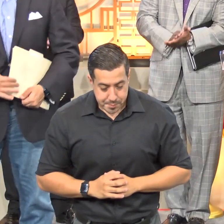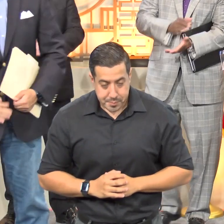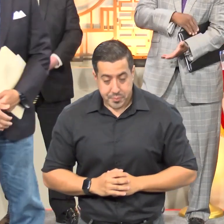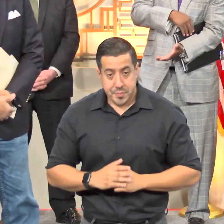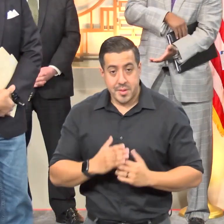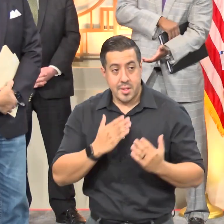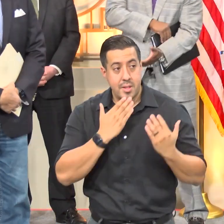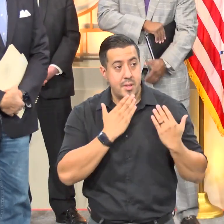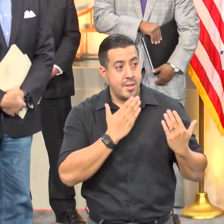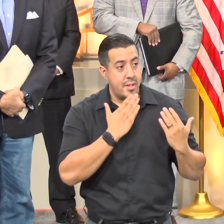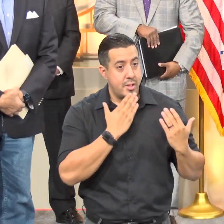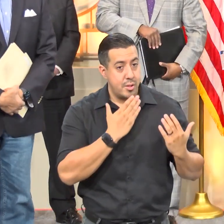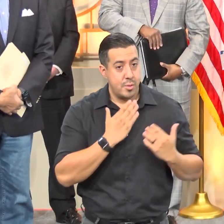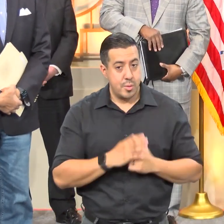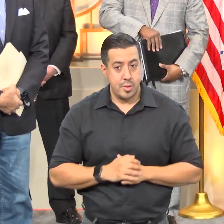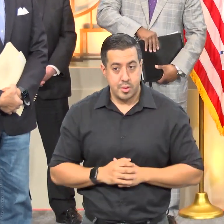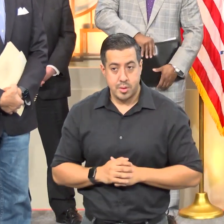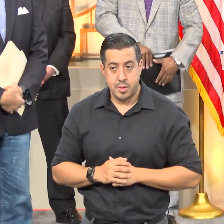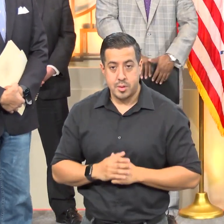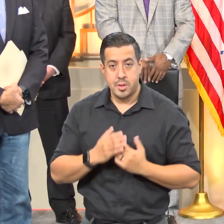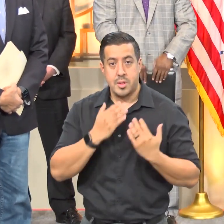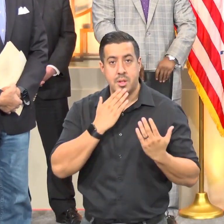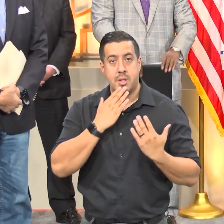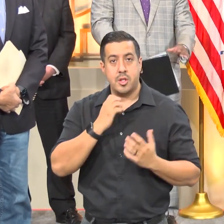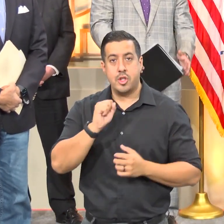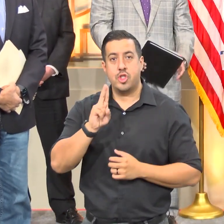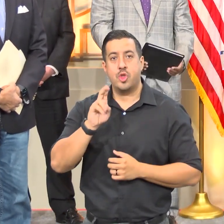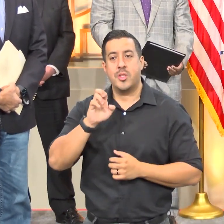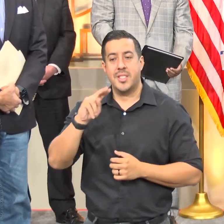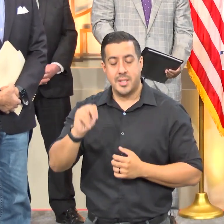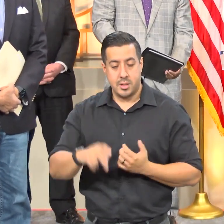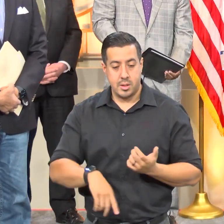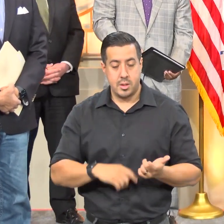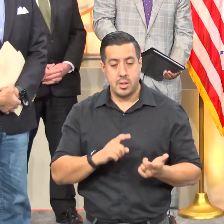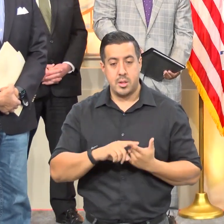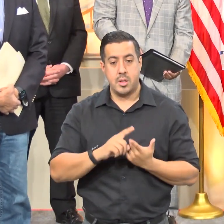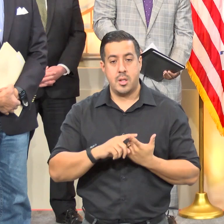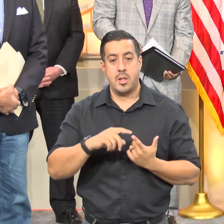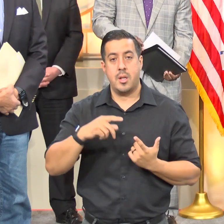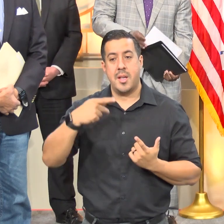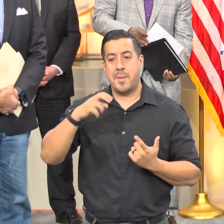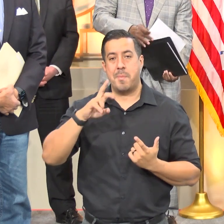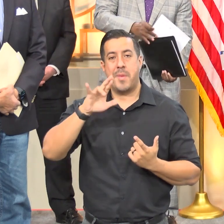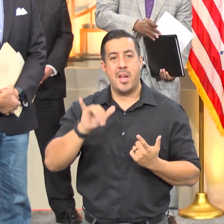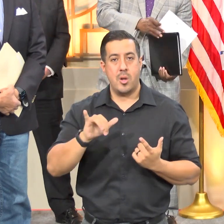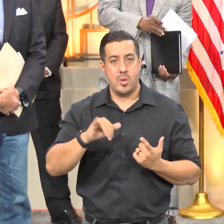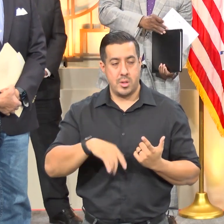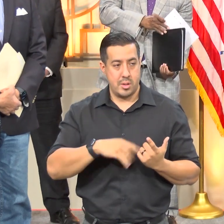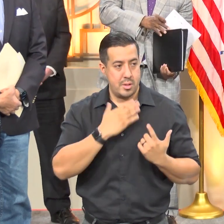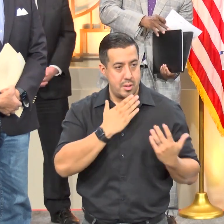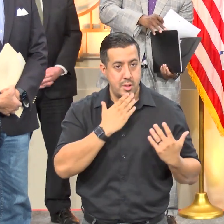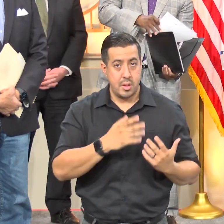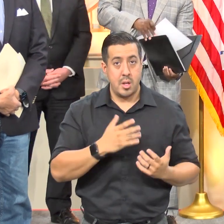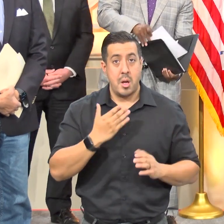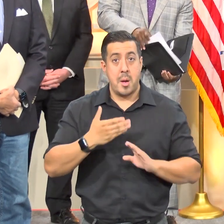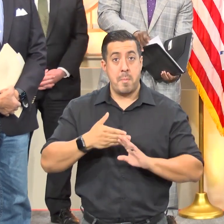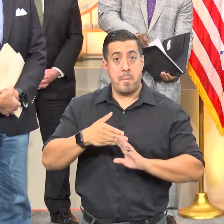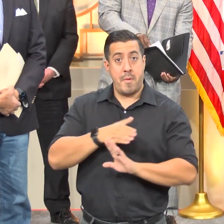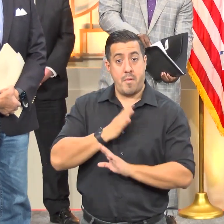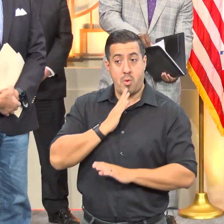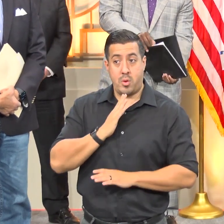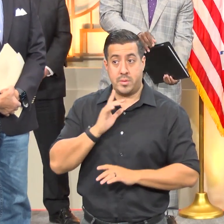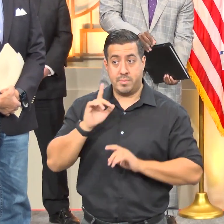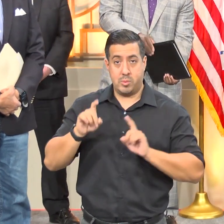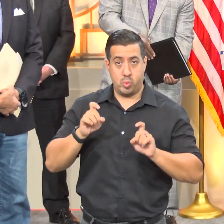Thank you, Susan Christian, and thank you to Perry Turner. Let me just say from the very beginning, before we turn to